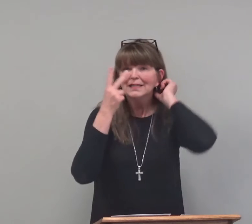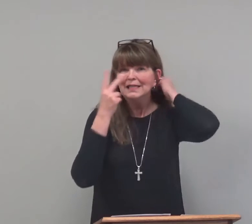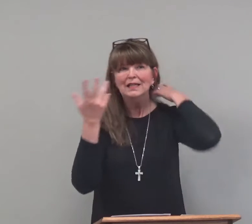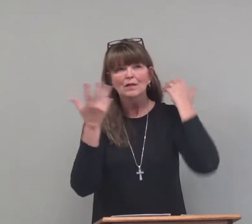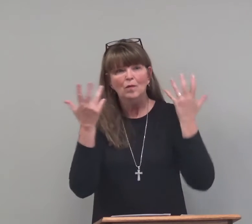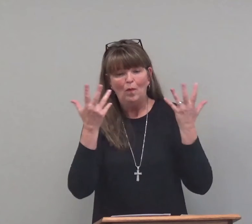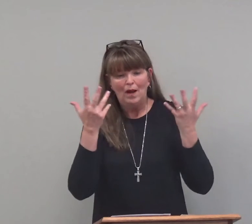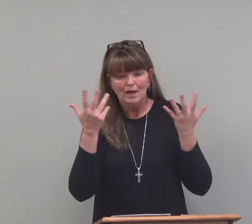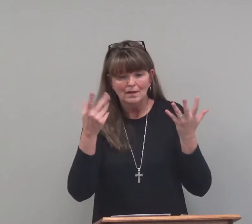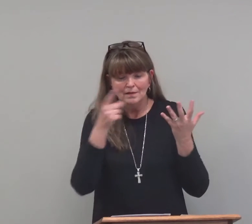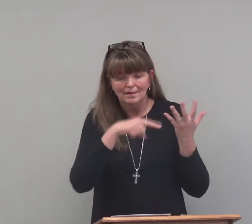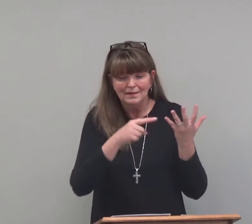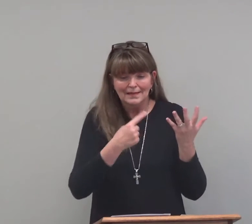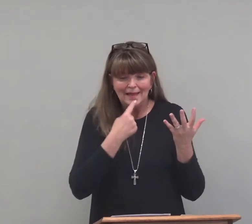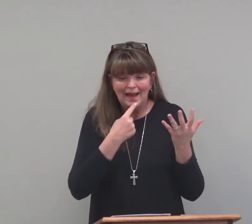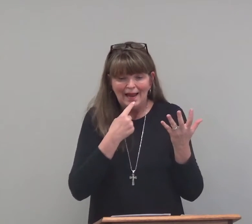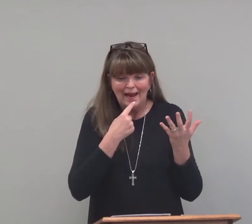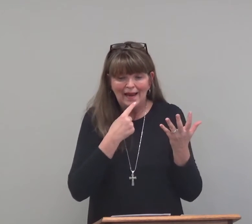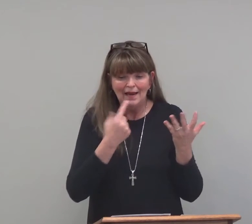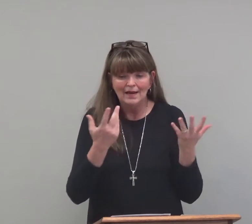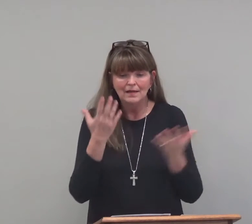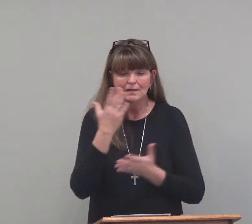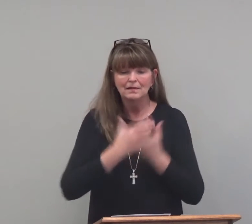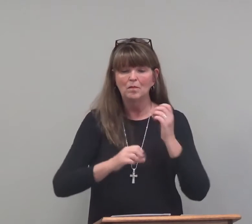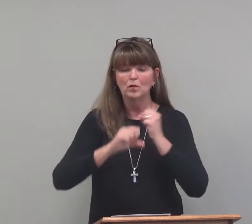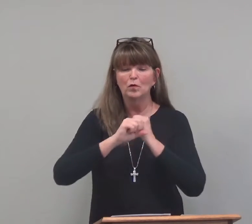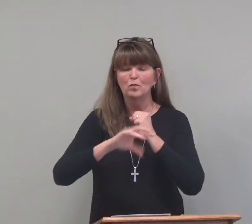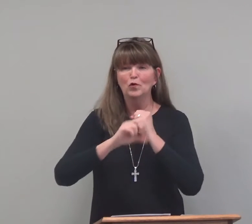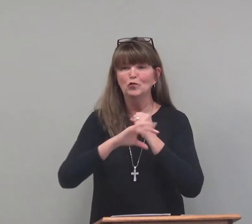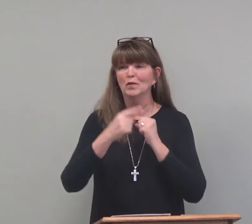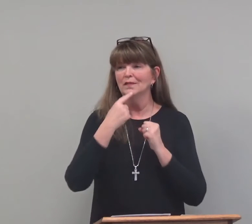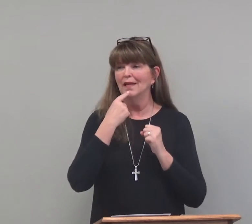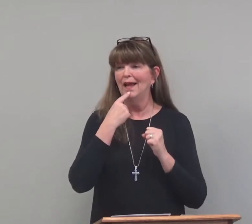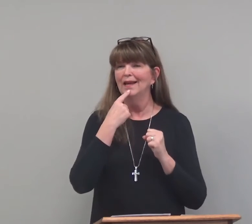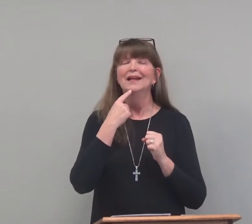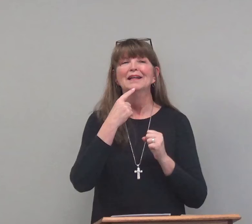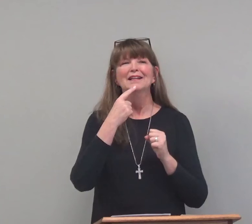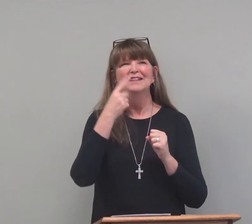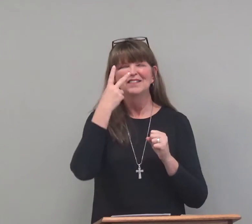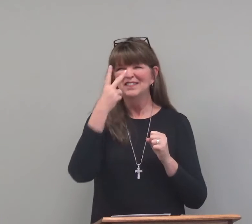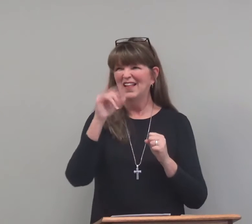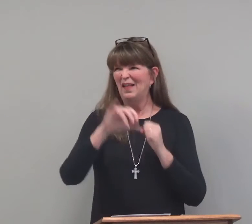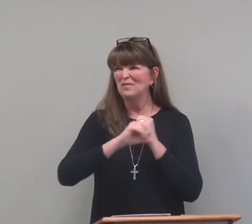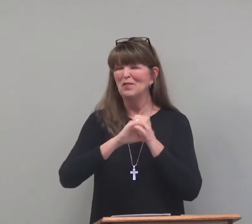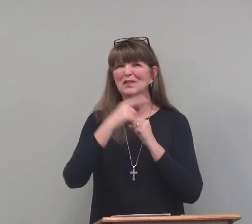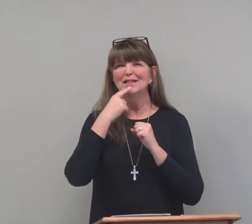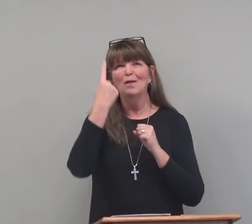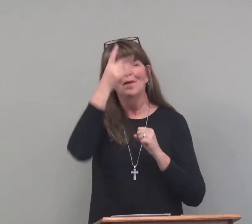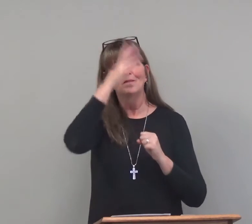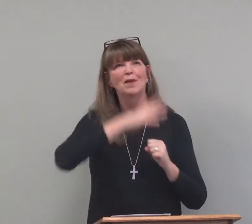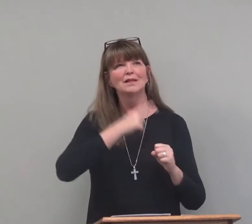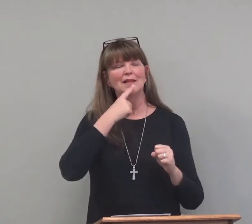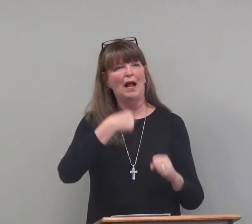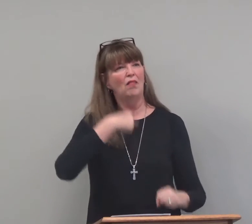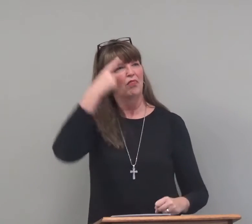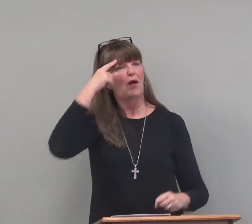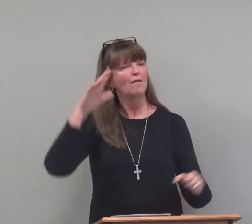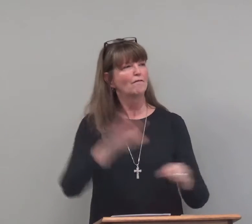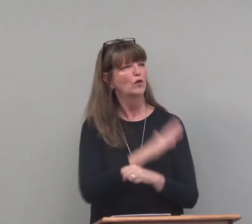So it's really fun to check in and just see what they say. You know, some of the advertisements, there's one guy who said,